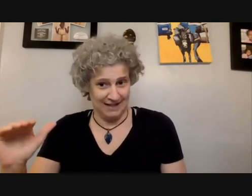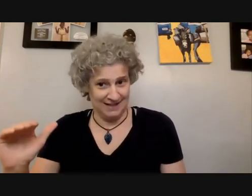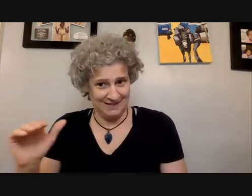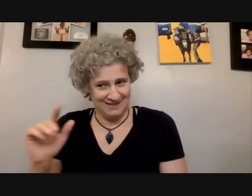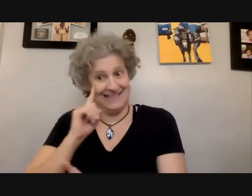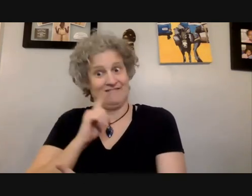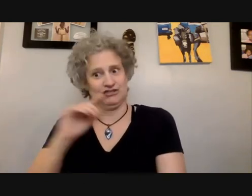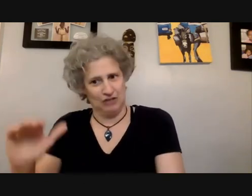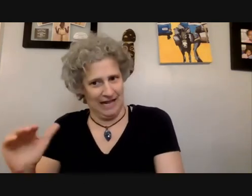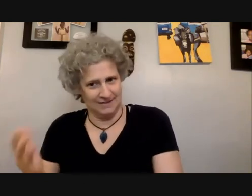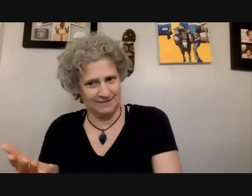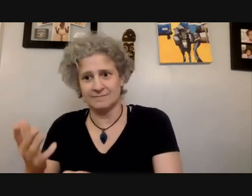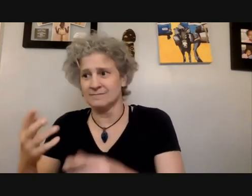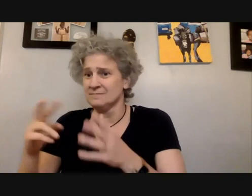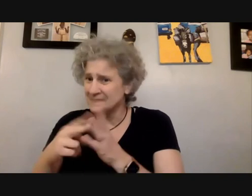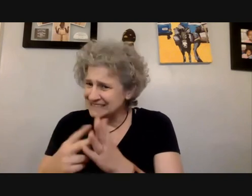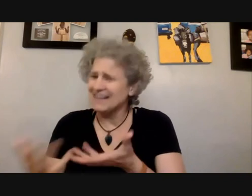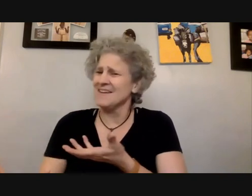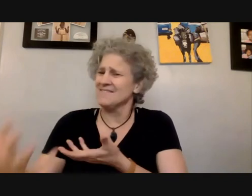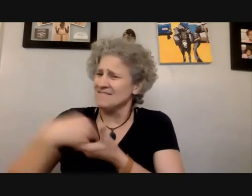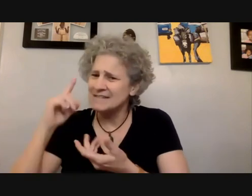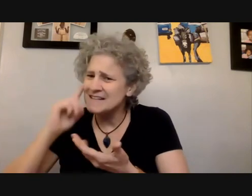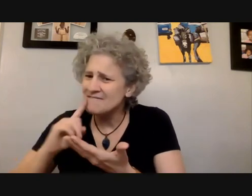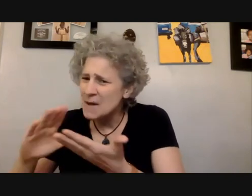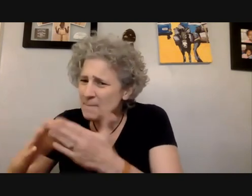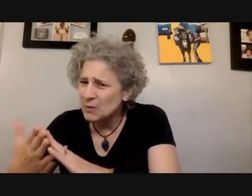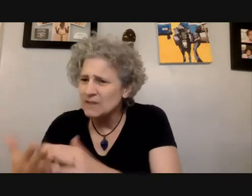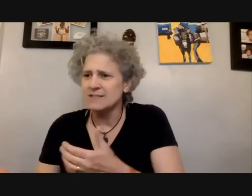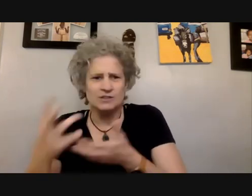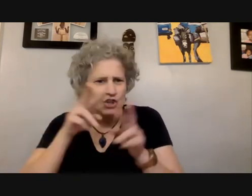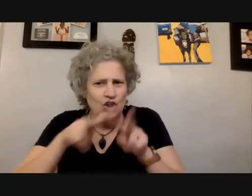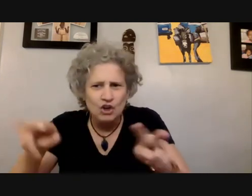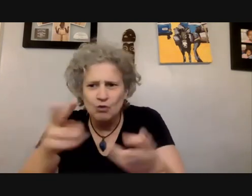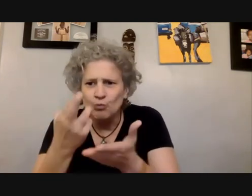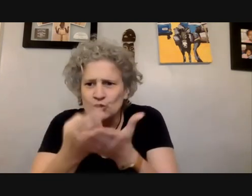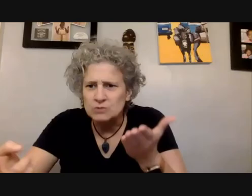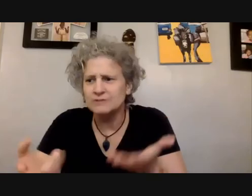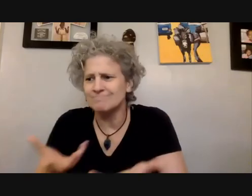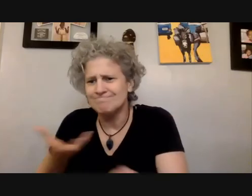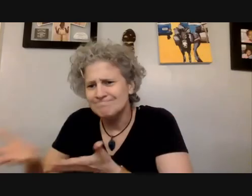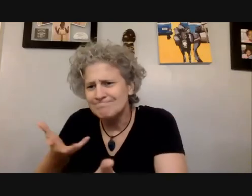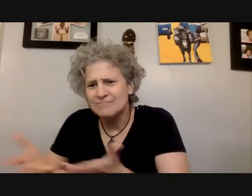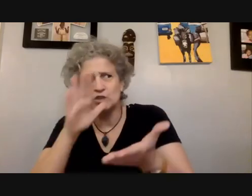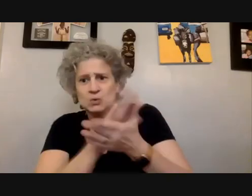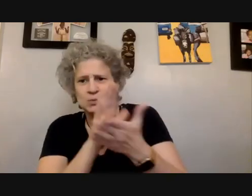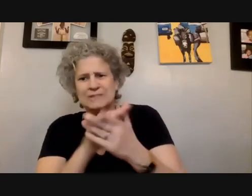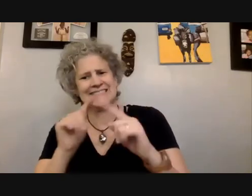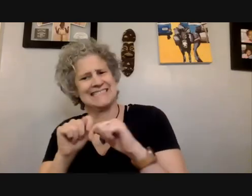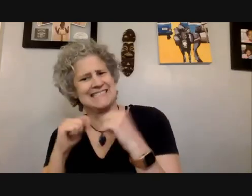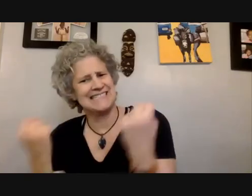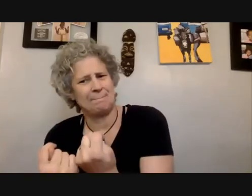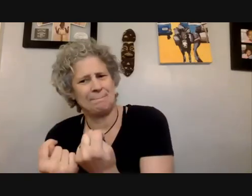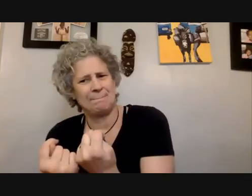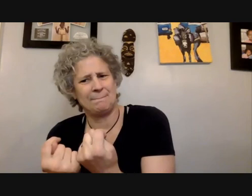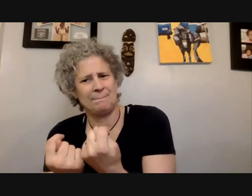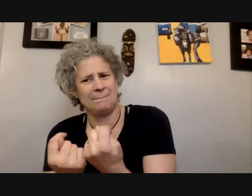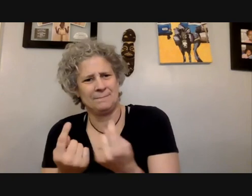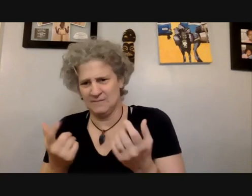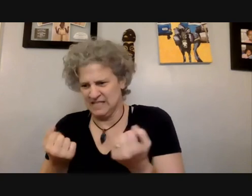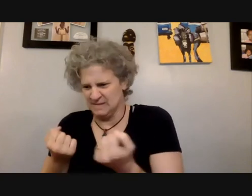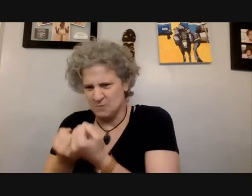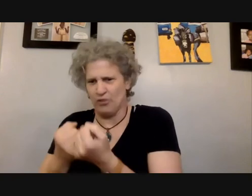It takes a village to raise a child, in particular when that child's first language might be different from that of the parents. So it's imperative that parents